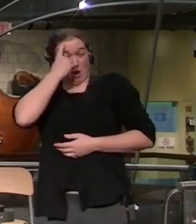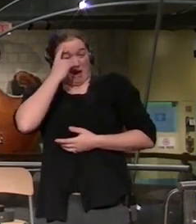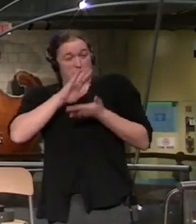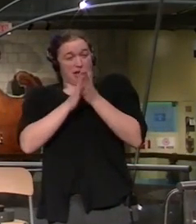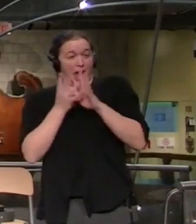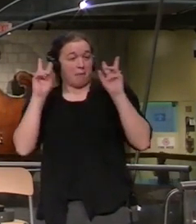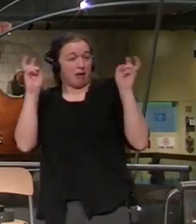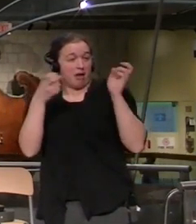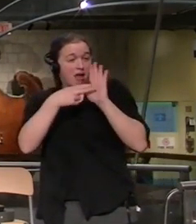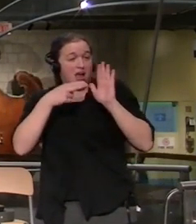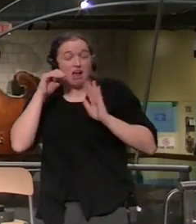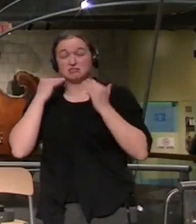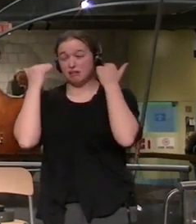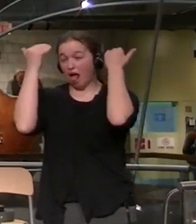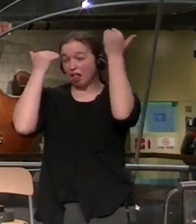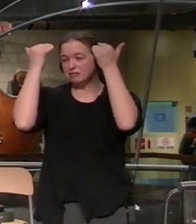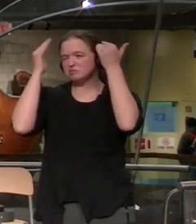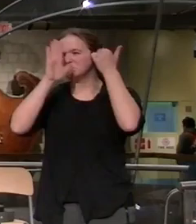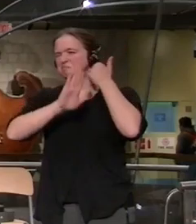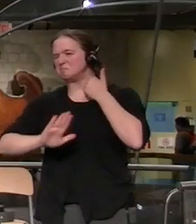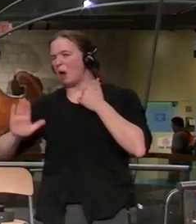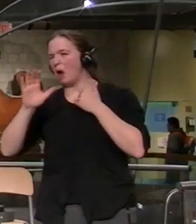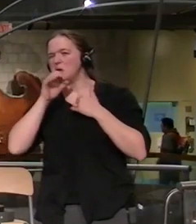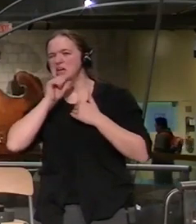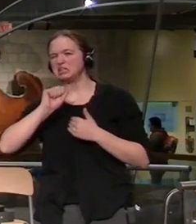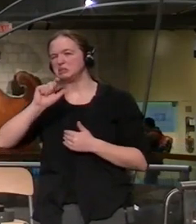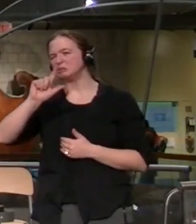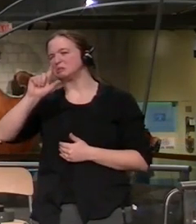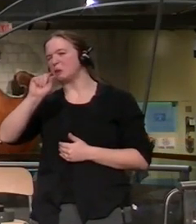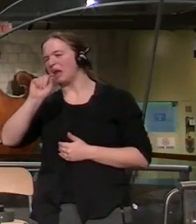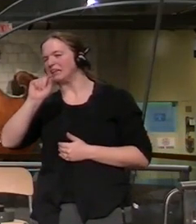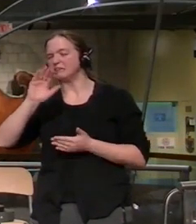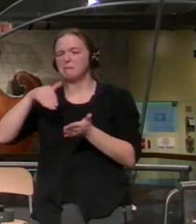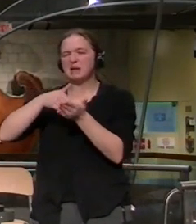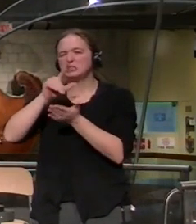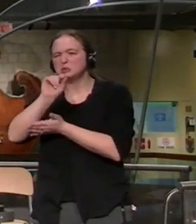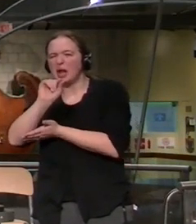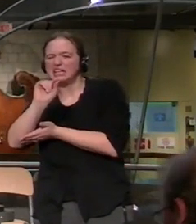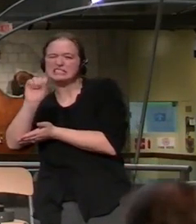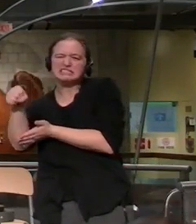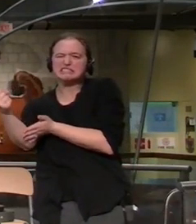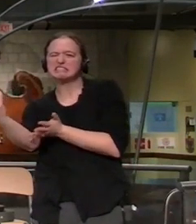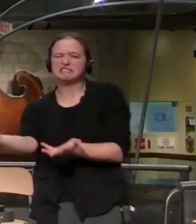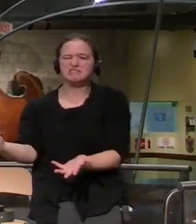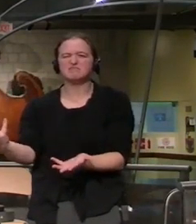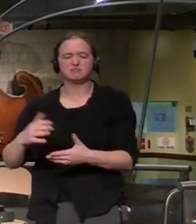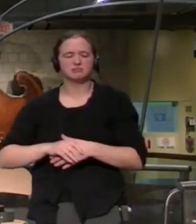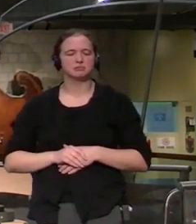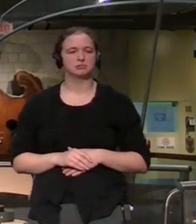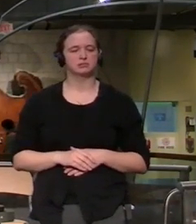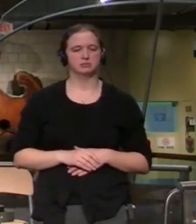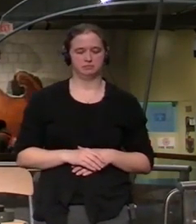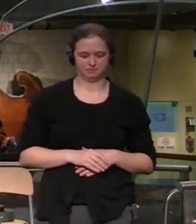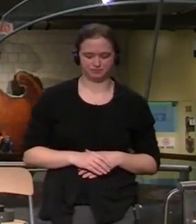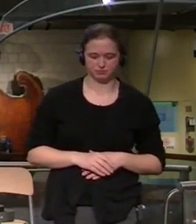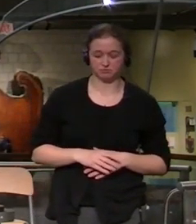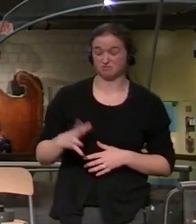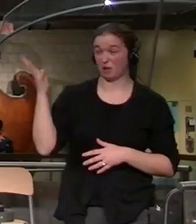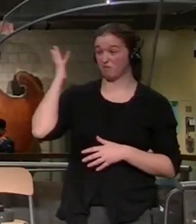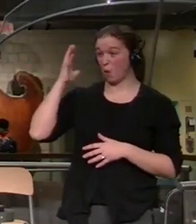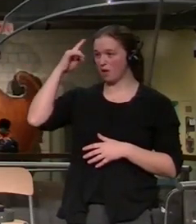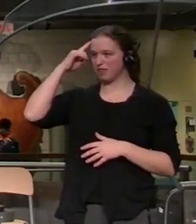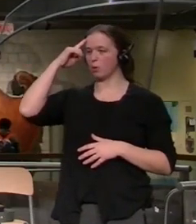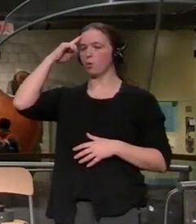Now, conventionally, people used to think that by the time you got to be 18, you graduated from high school, went off to get a job, or went to college, that your brain was